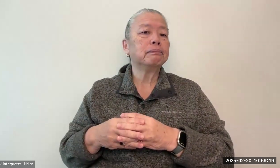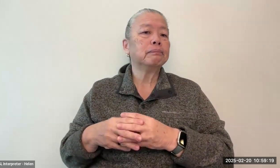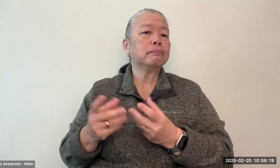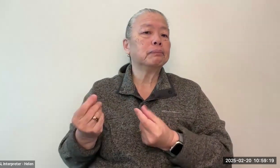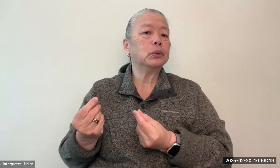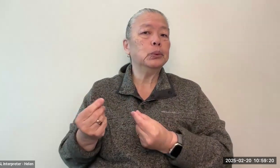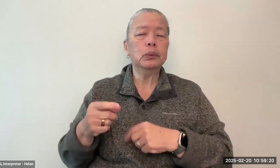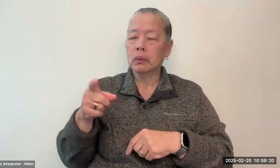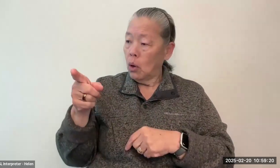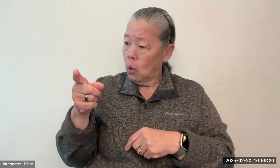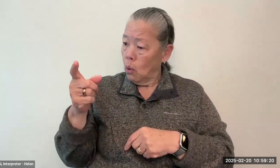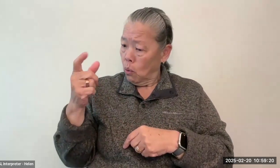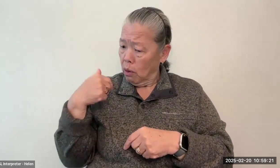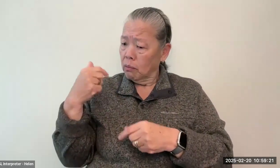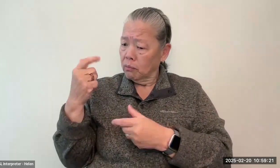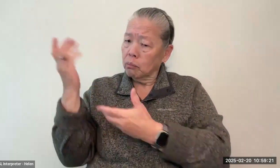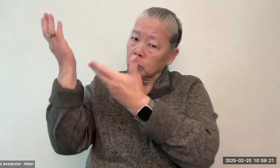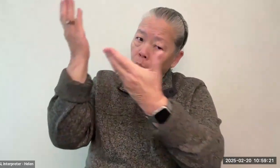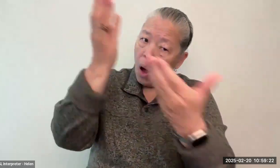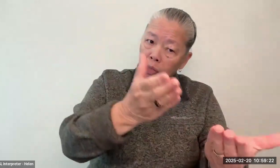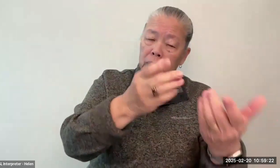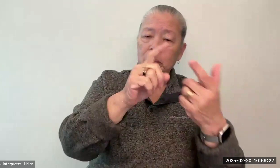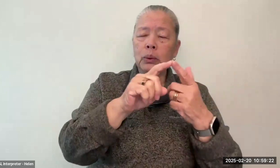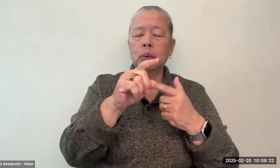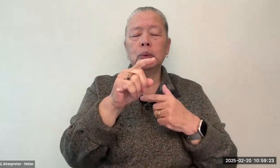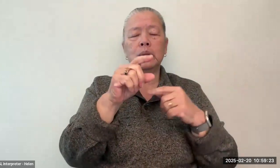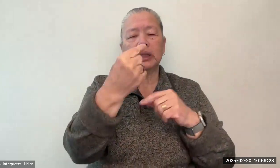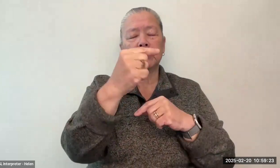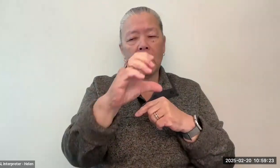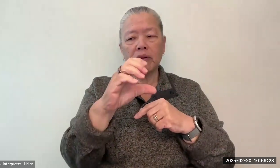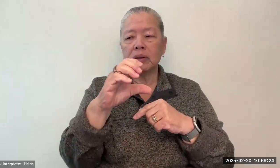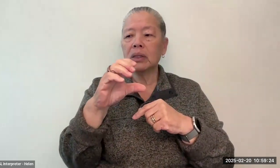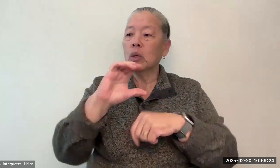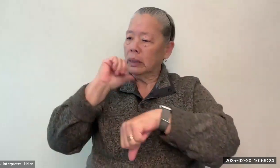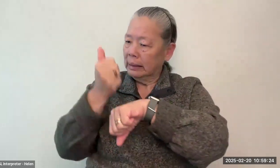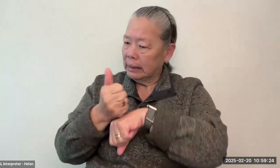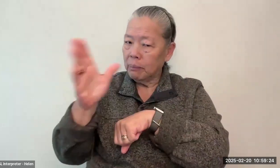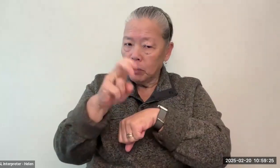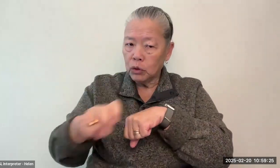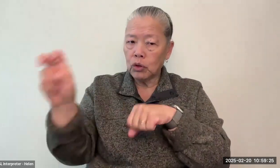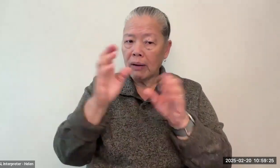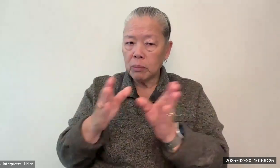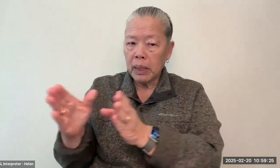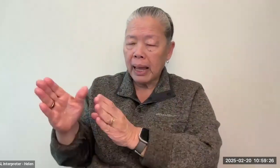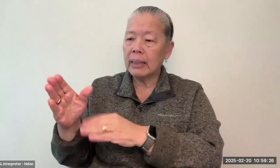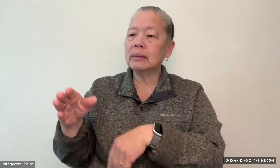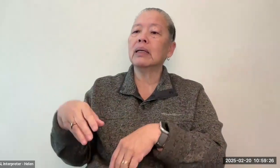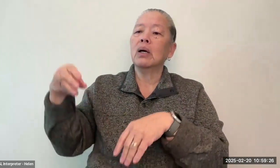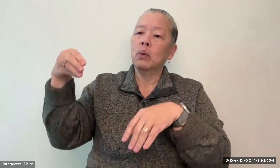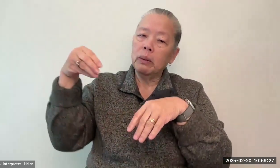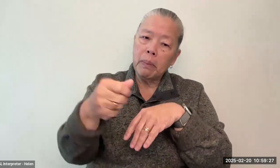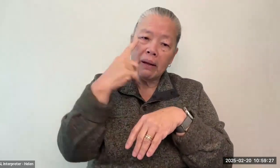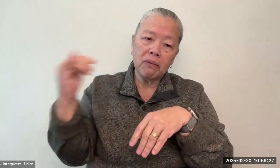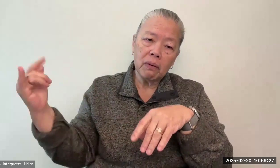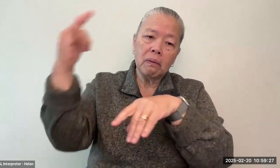a General Conference, literally made their travel arrangements and paid for them to be there. And on these things, and there